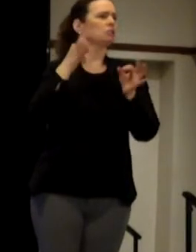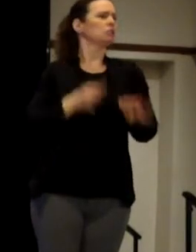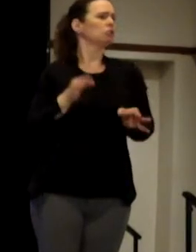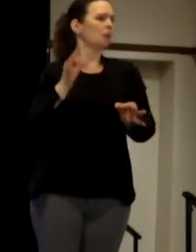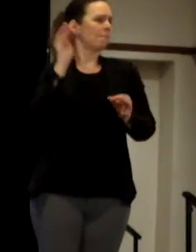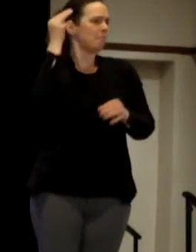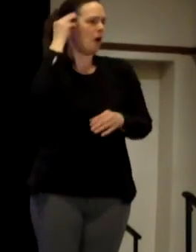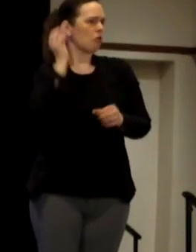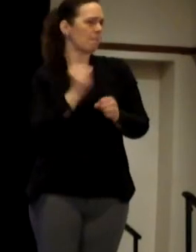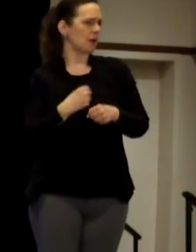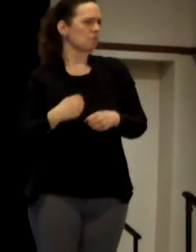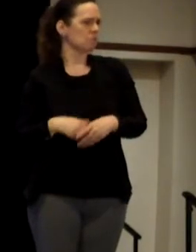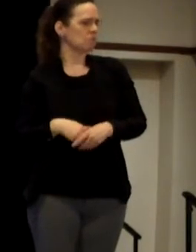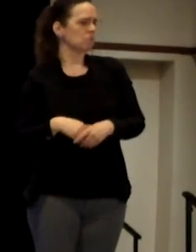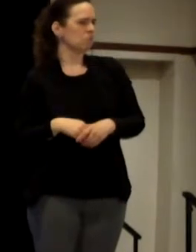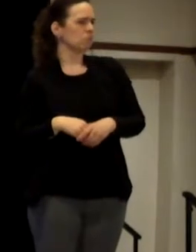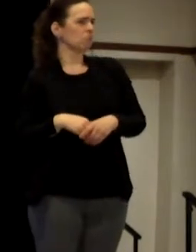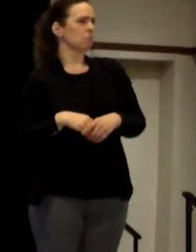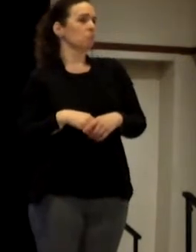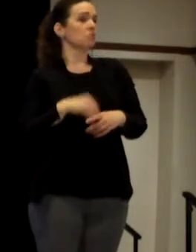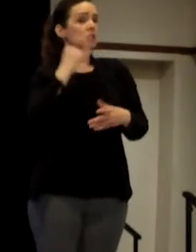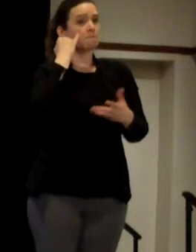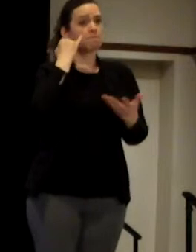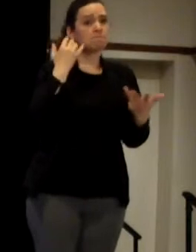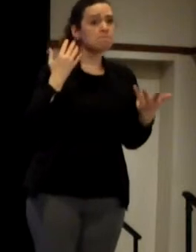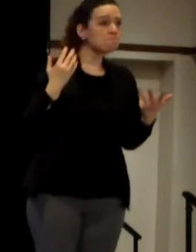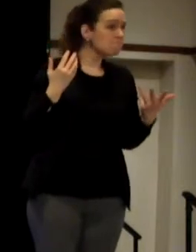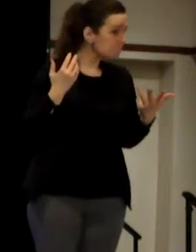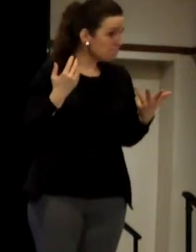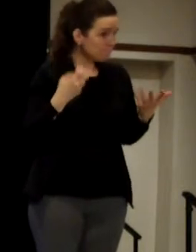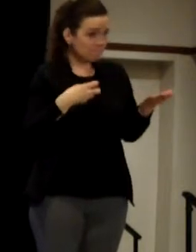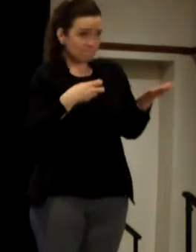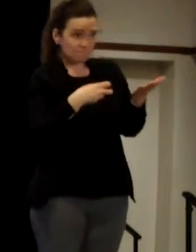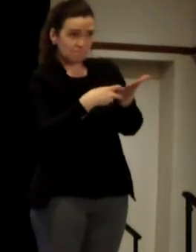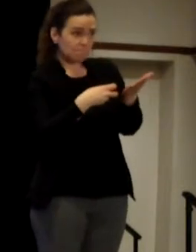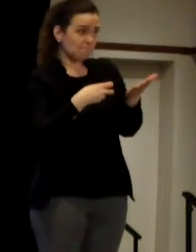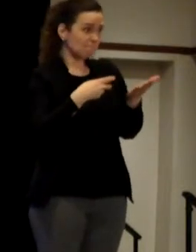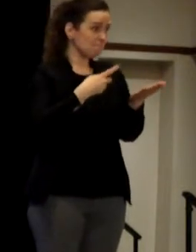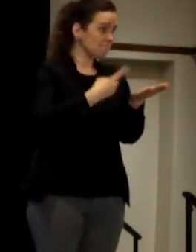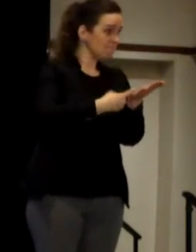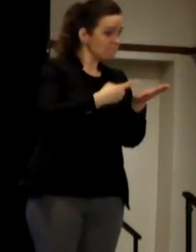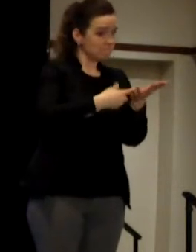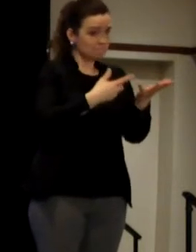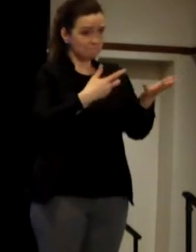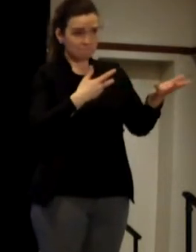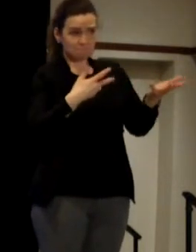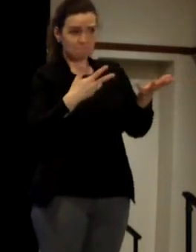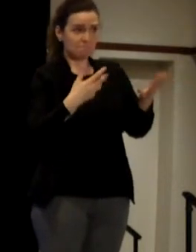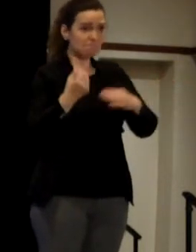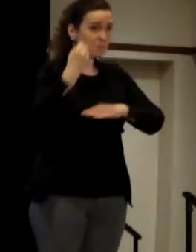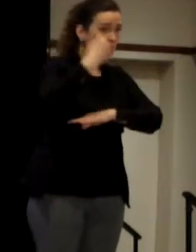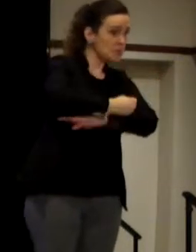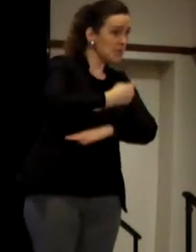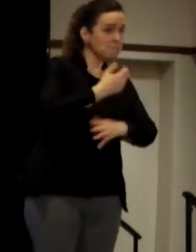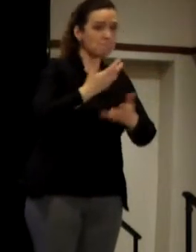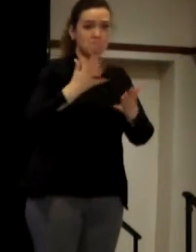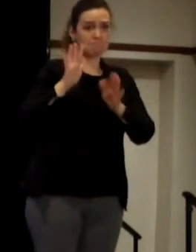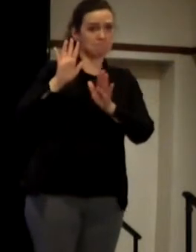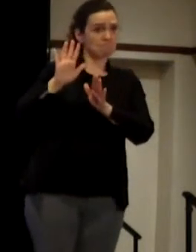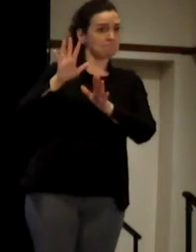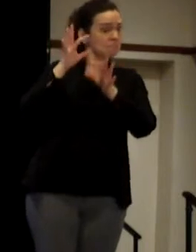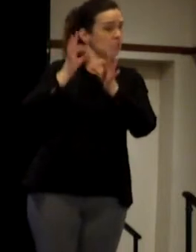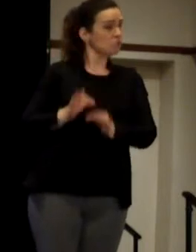And again, if it's a direction where, I think he's talked about receivership, condemnation. Condemnation, we need to get